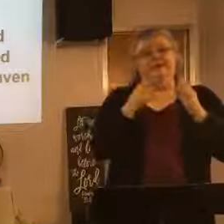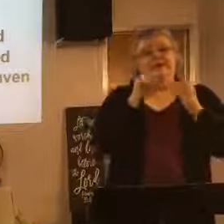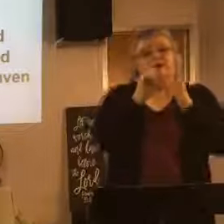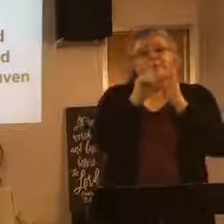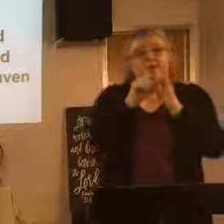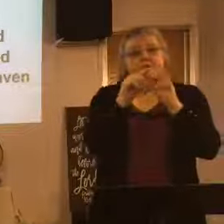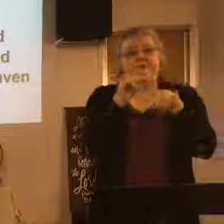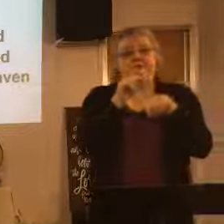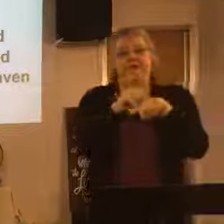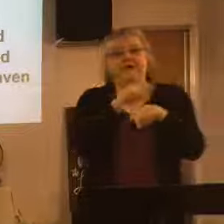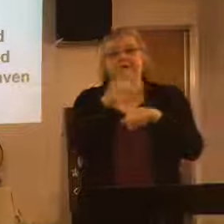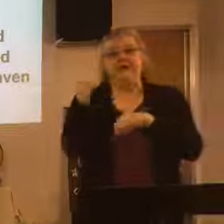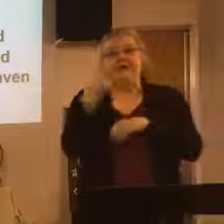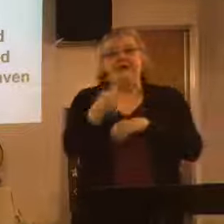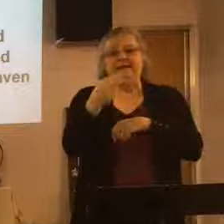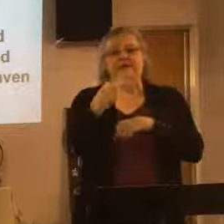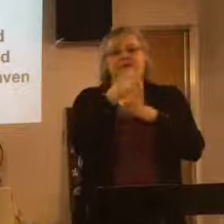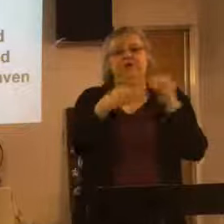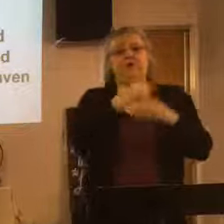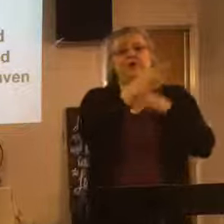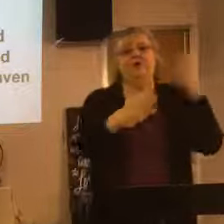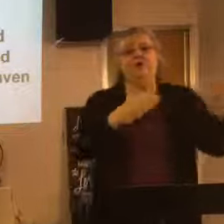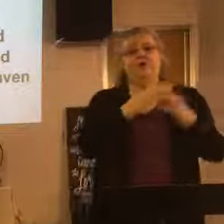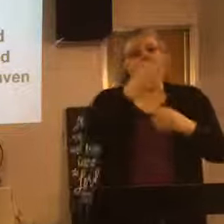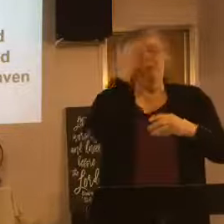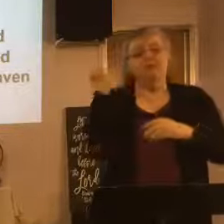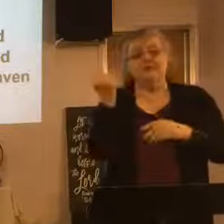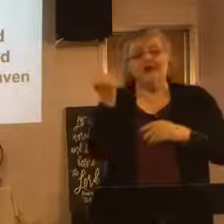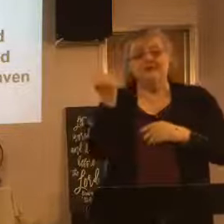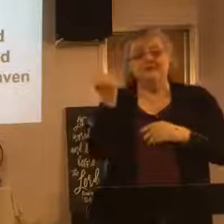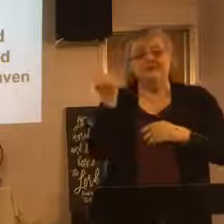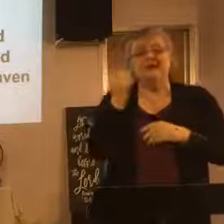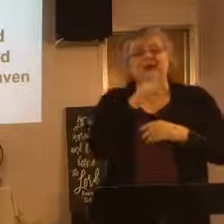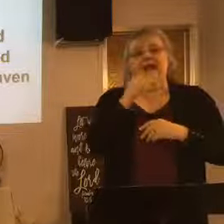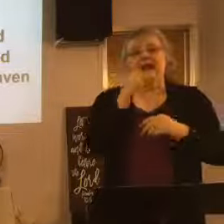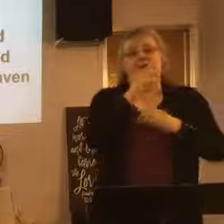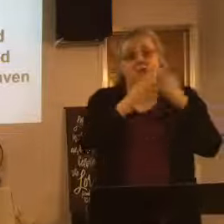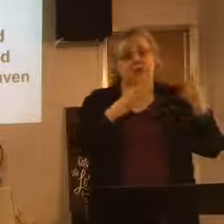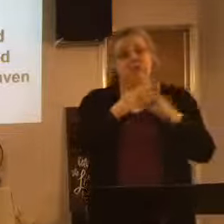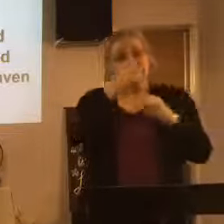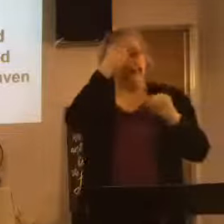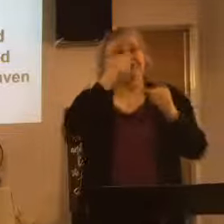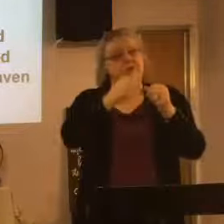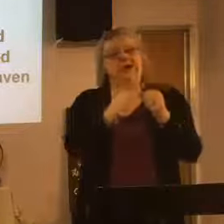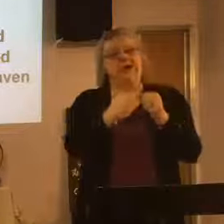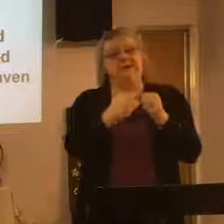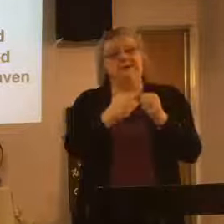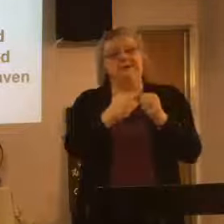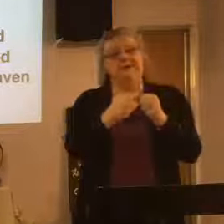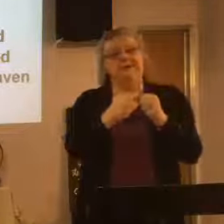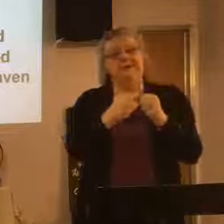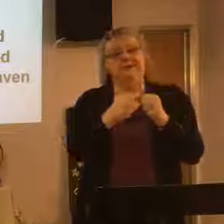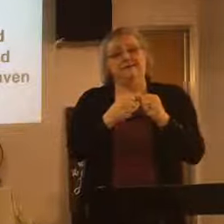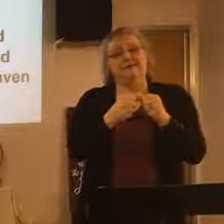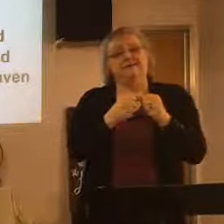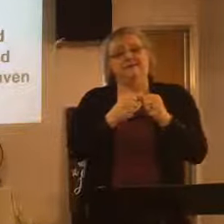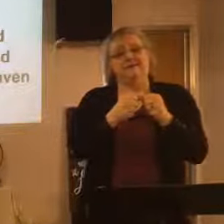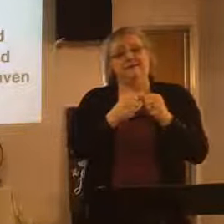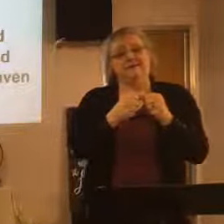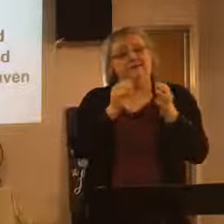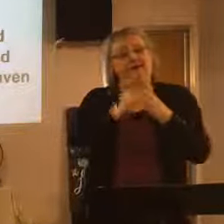in history when the world forgets, and the world has been reminded that it